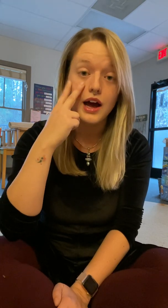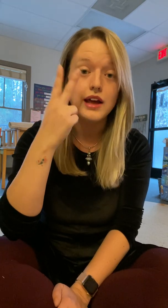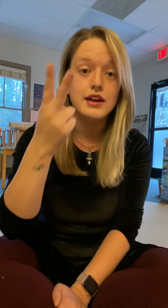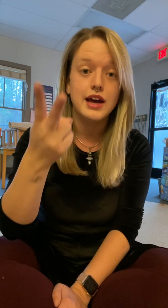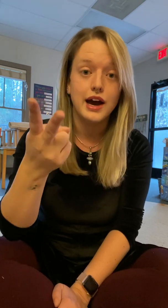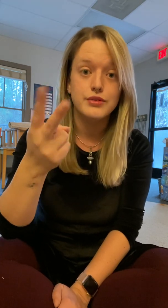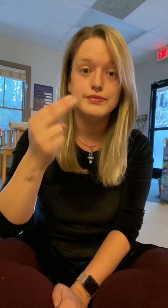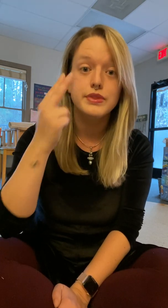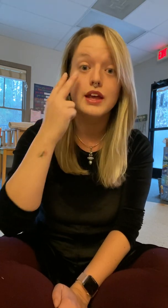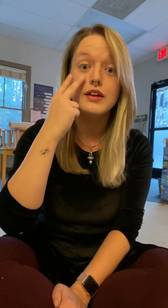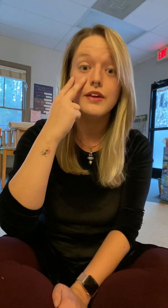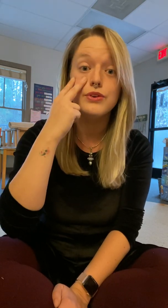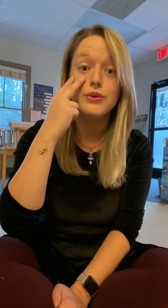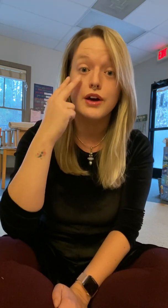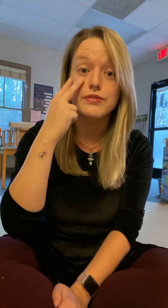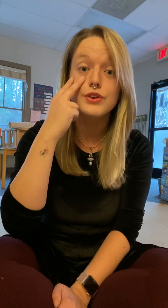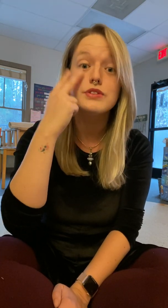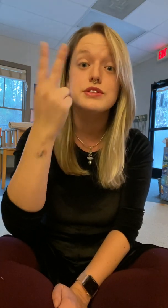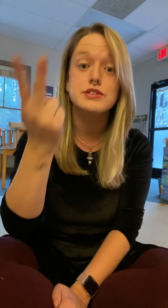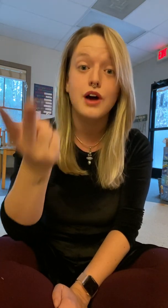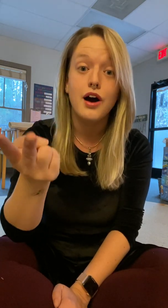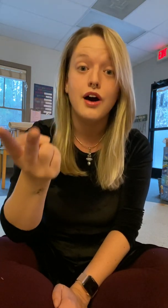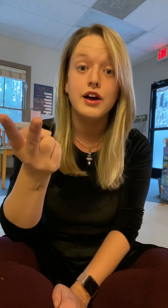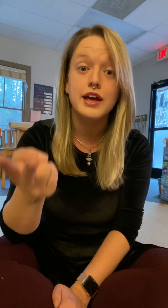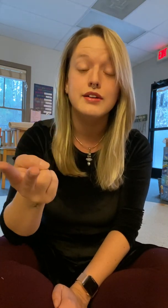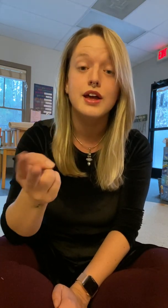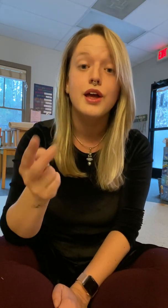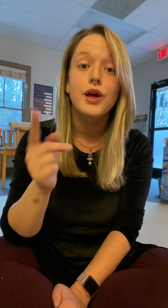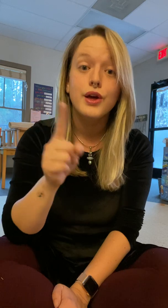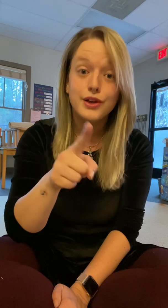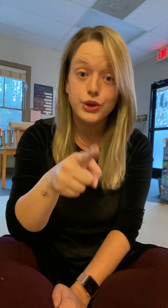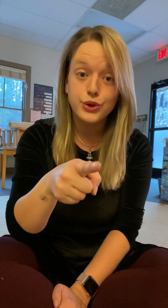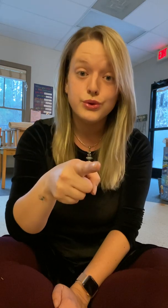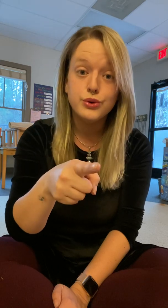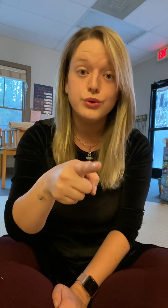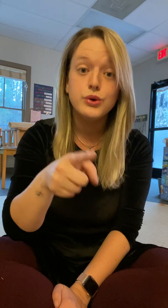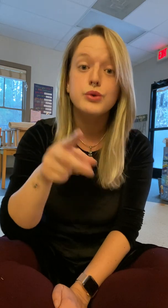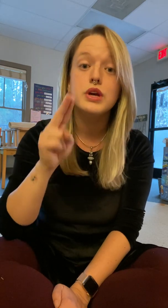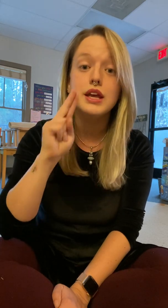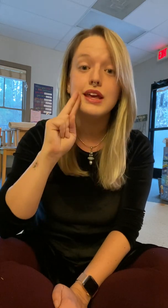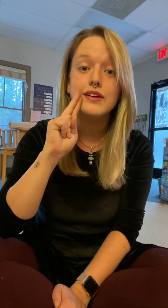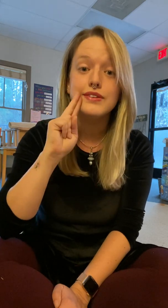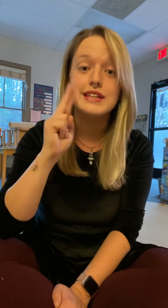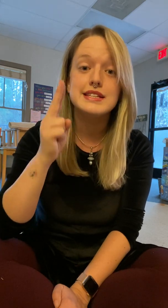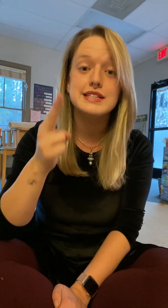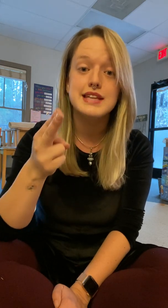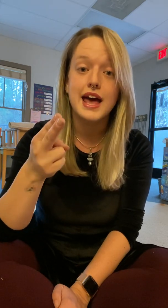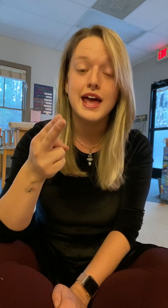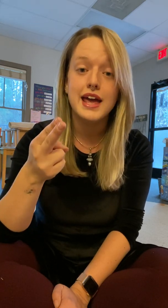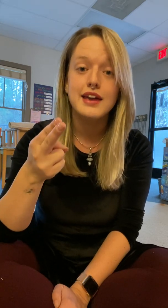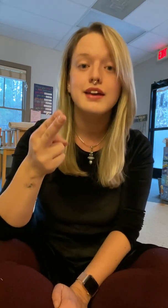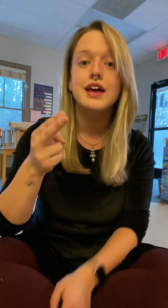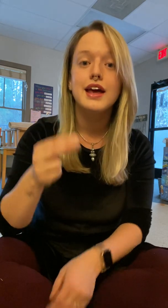eye out. If you ever saw it, you would even say,